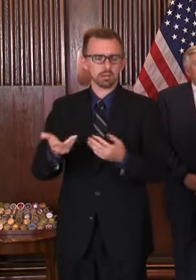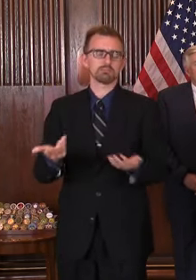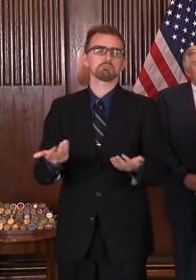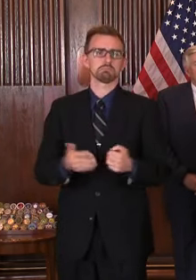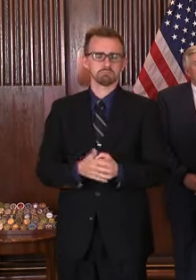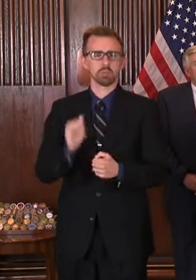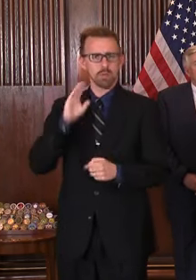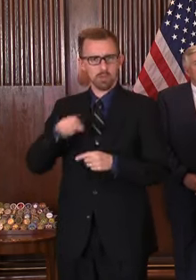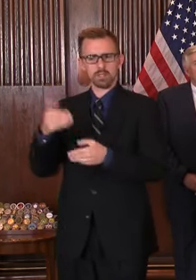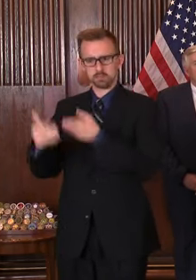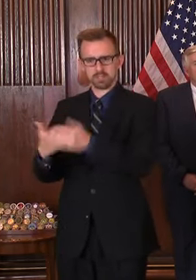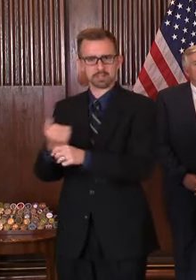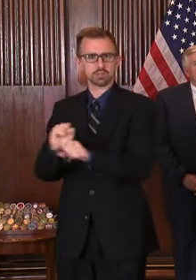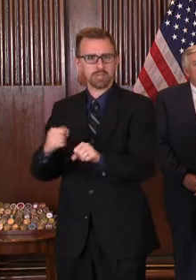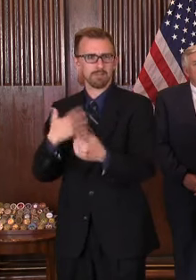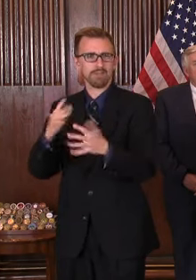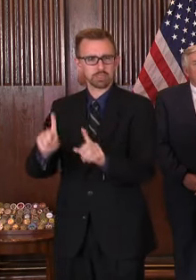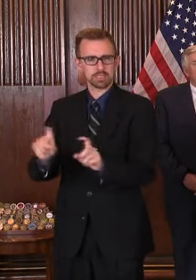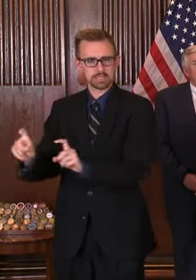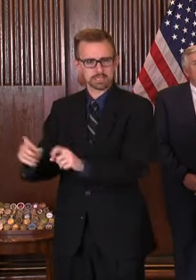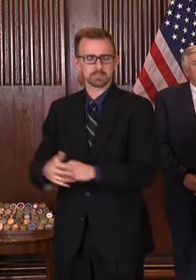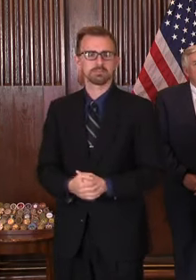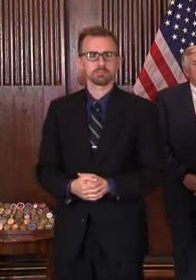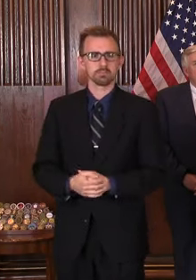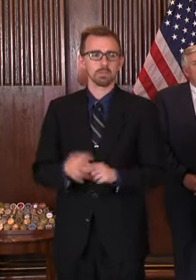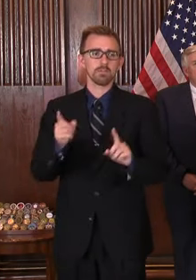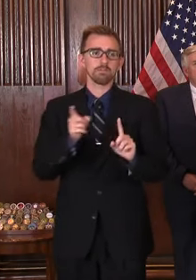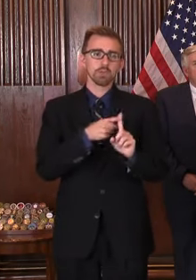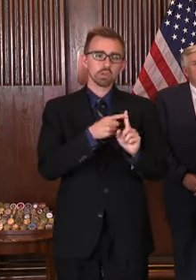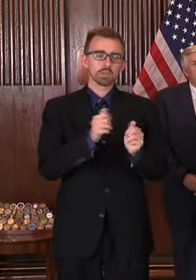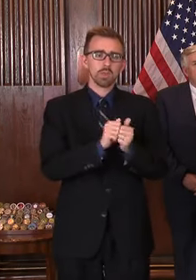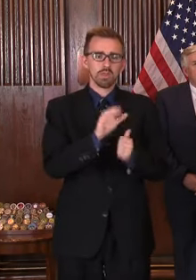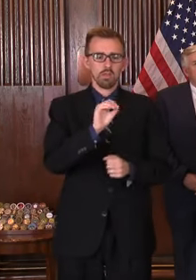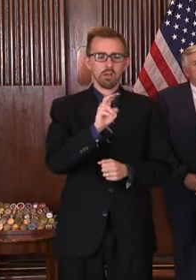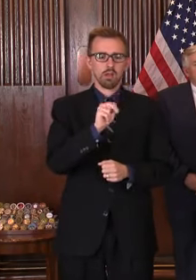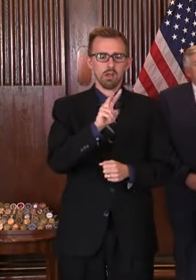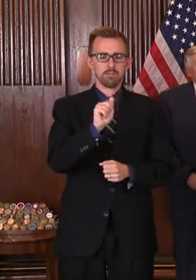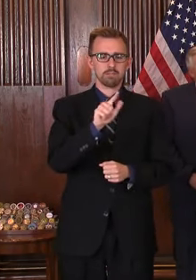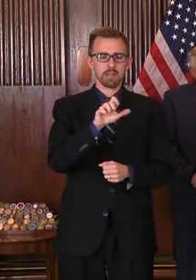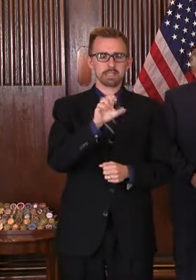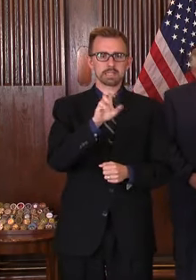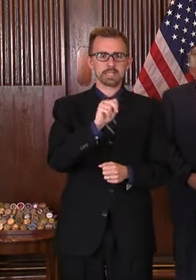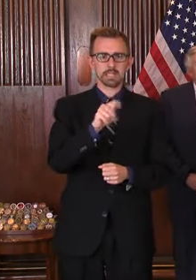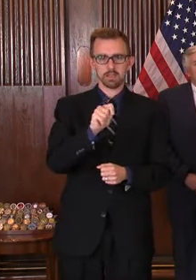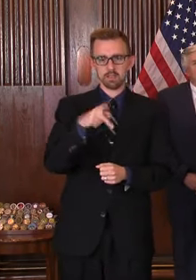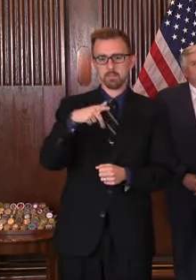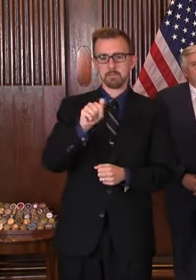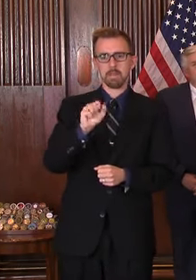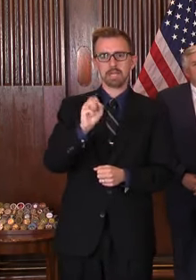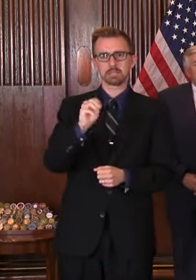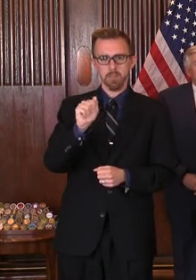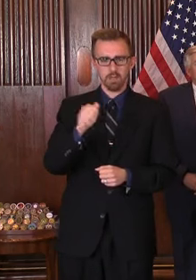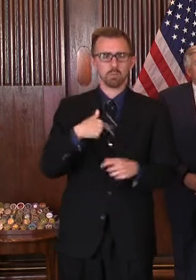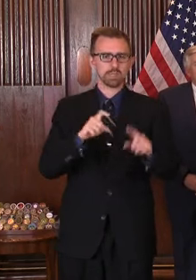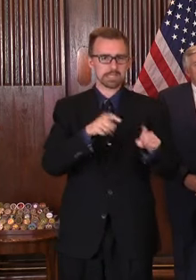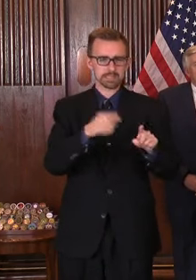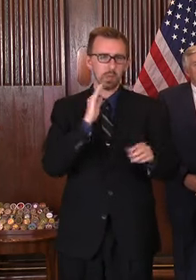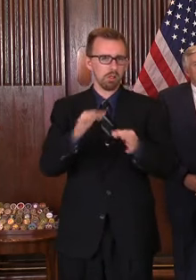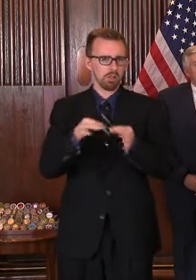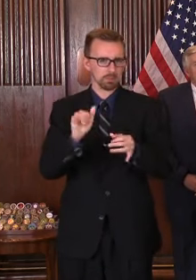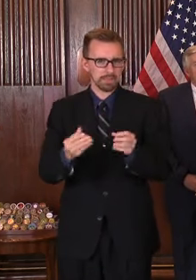have treated our first patient with convalescent plasma, and I'll talk a little bit about that. We've enrolled patients in clinical trials, and